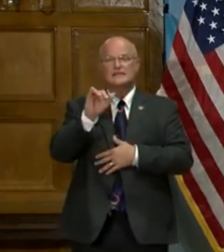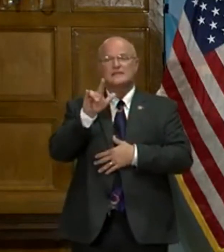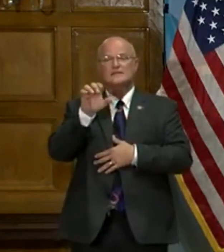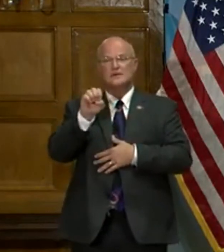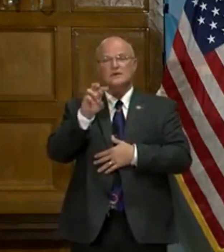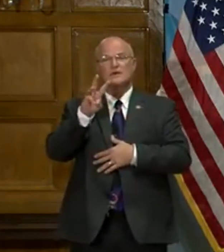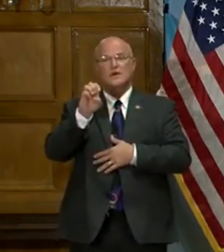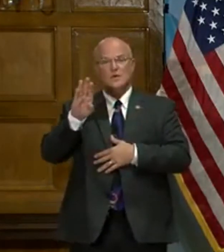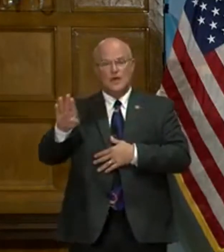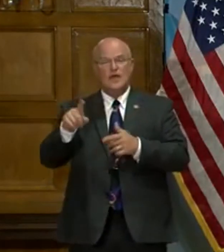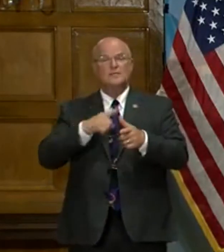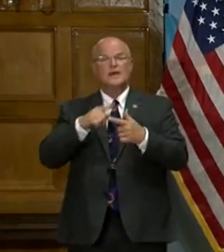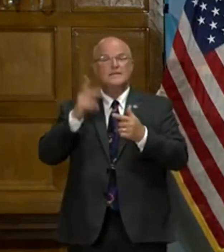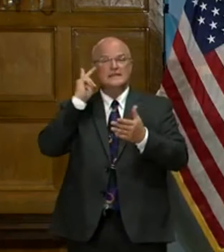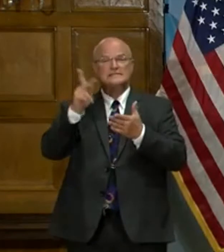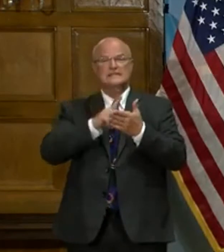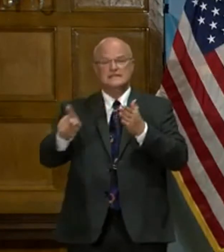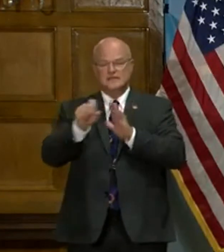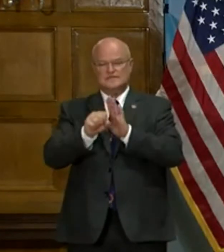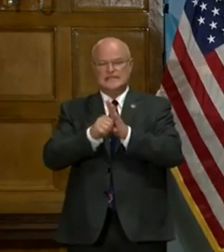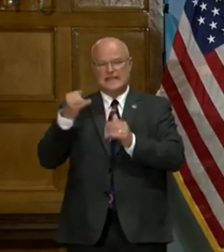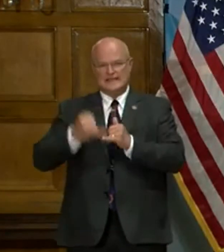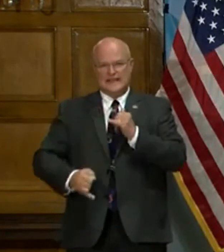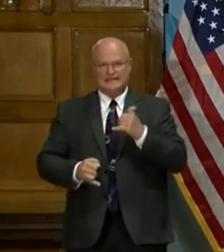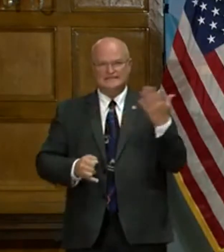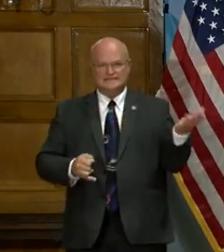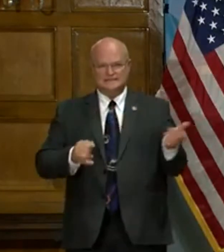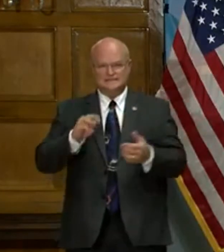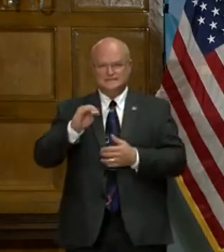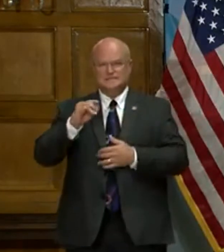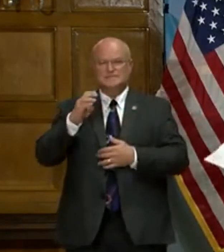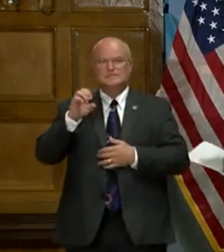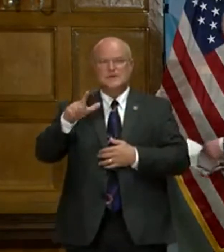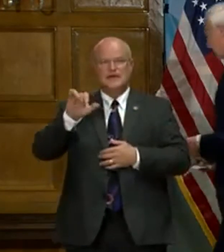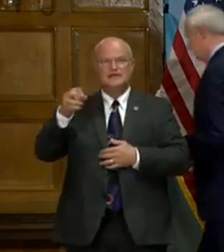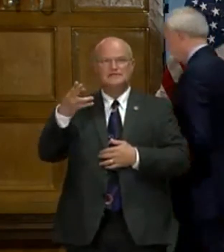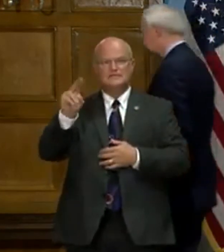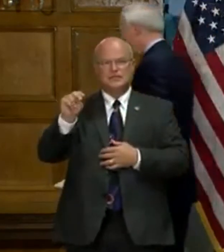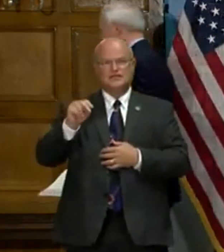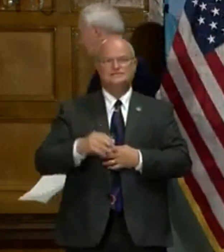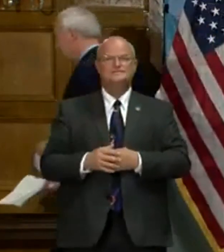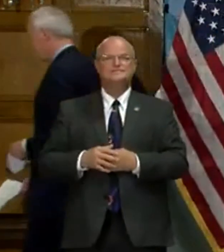Doyle Webb, and then we'll take the Secretary of State last. Michael John.